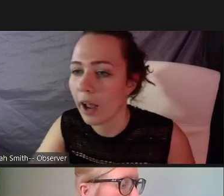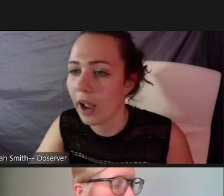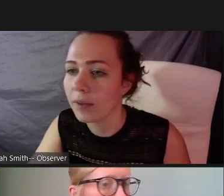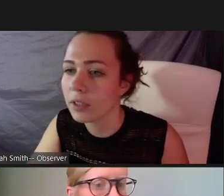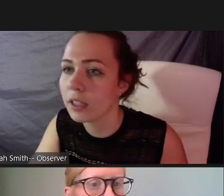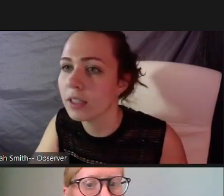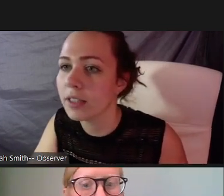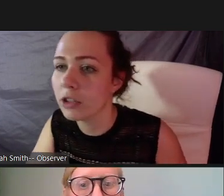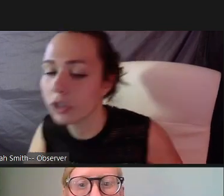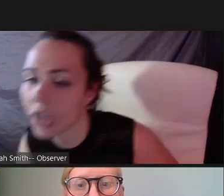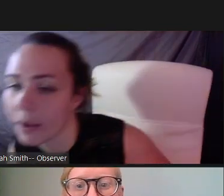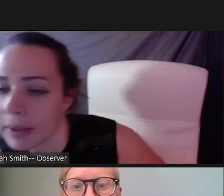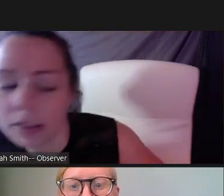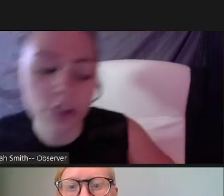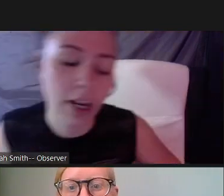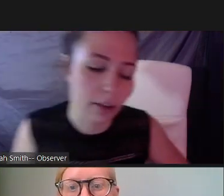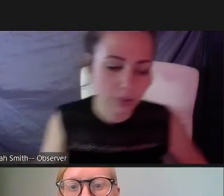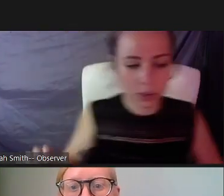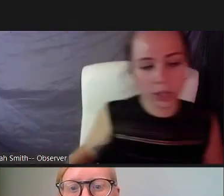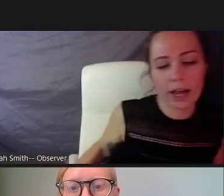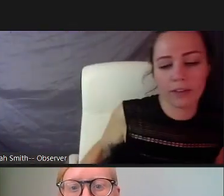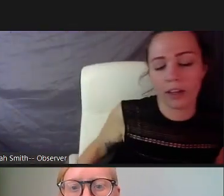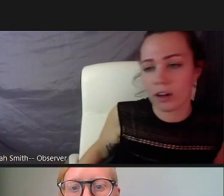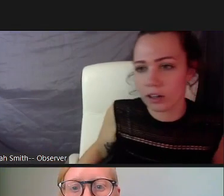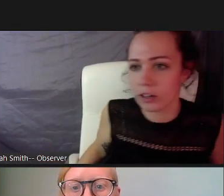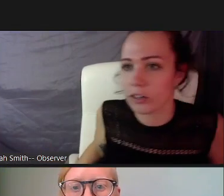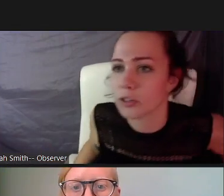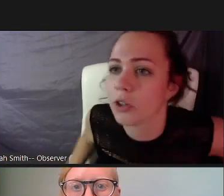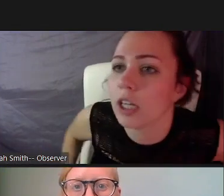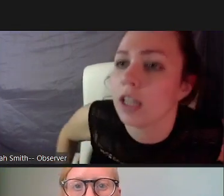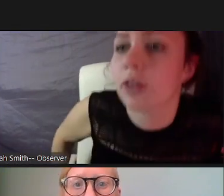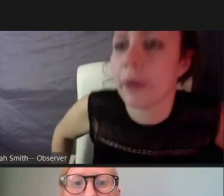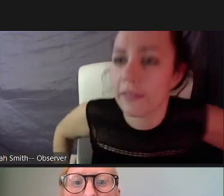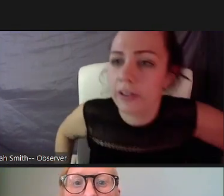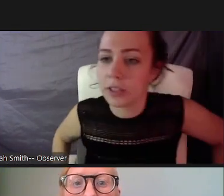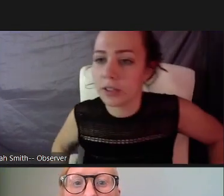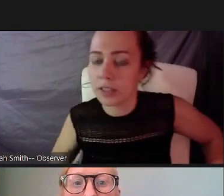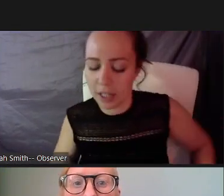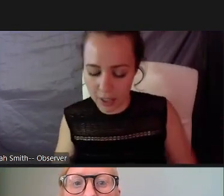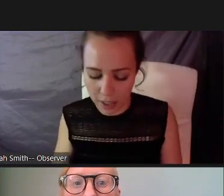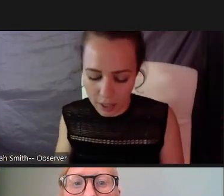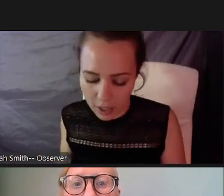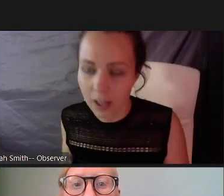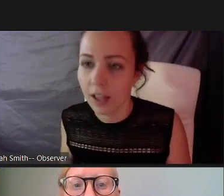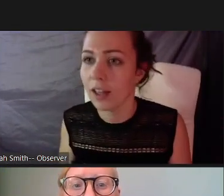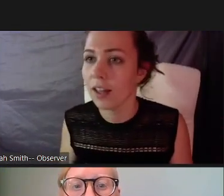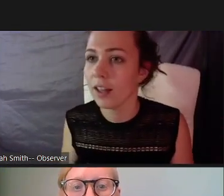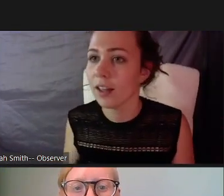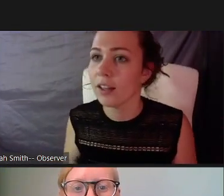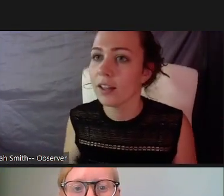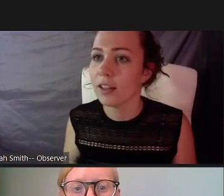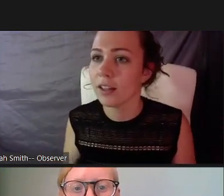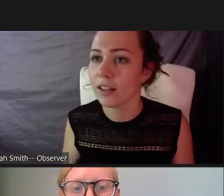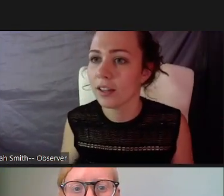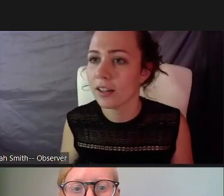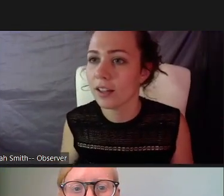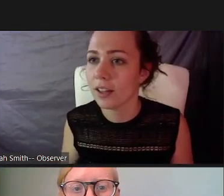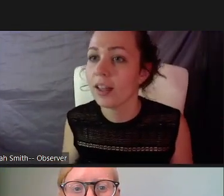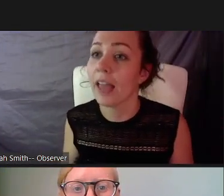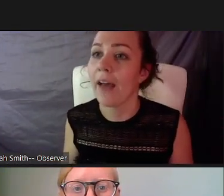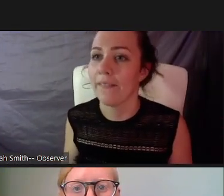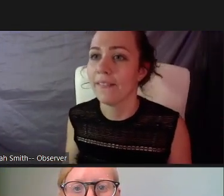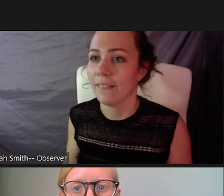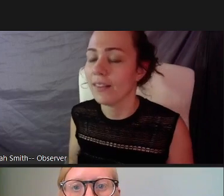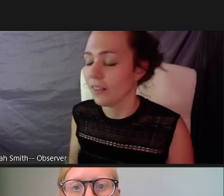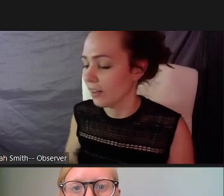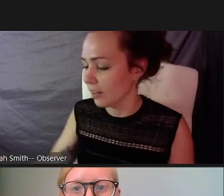Okay, I'm just gonna send you a chat message now so you can have it on your screen or whatever so you see it. Yeah, so just keep that up.